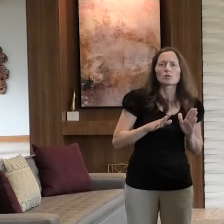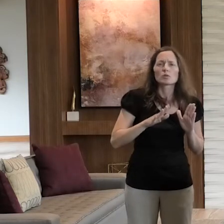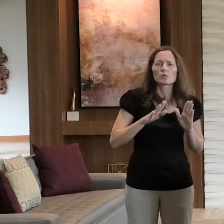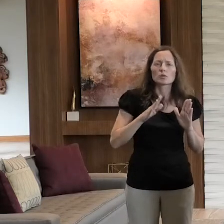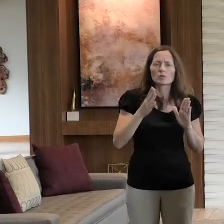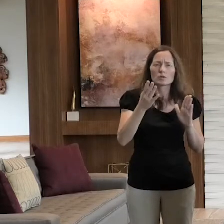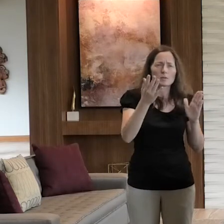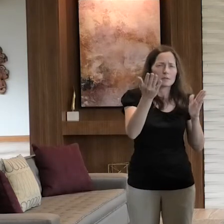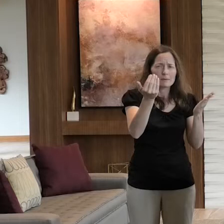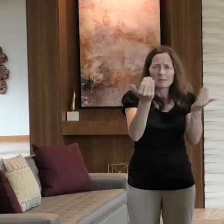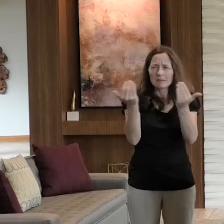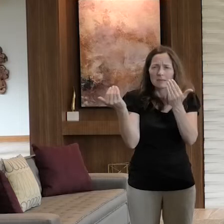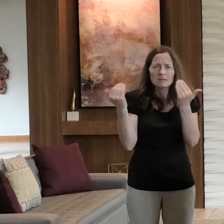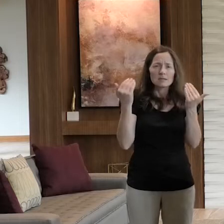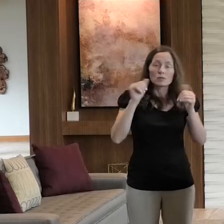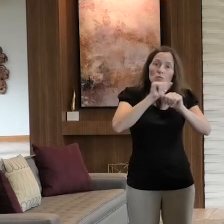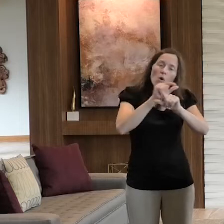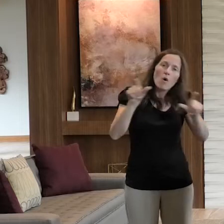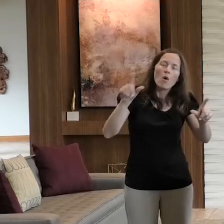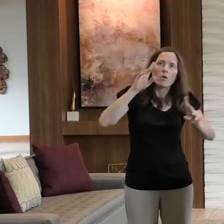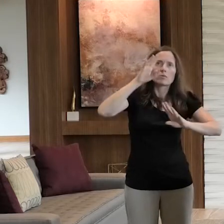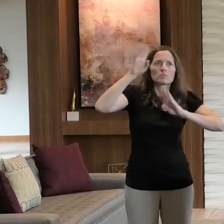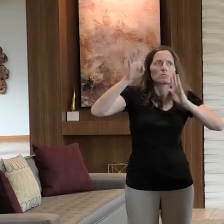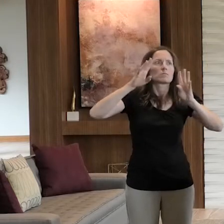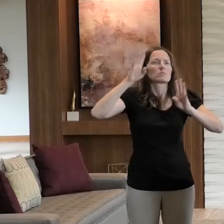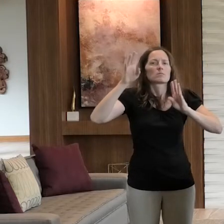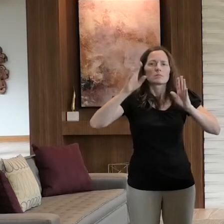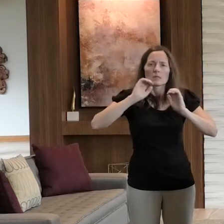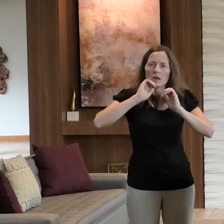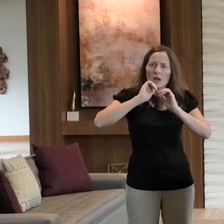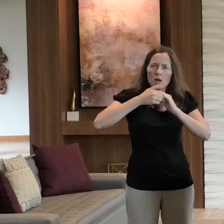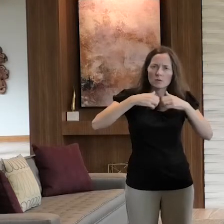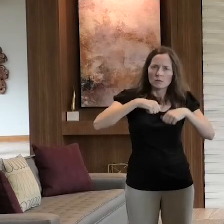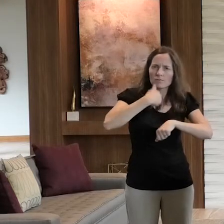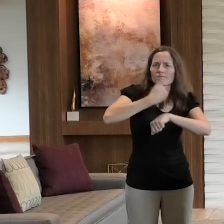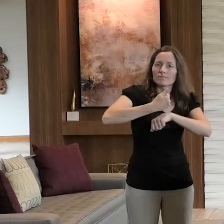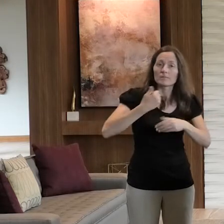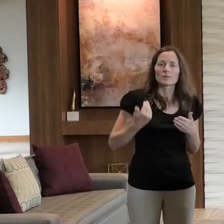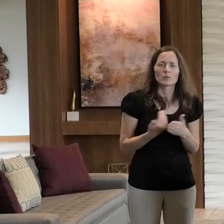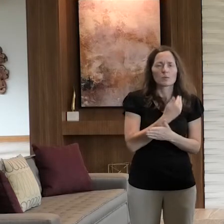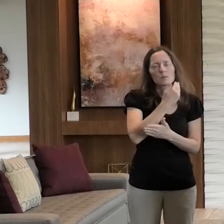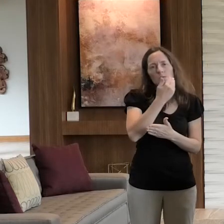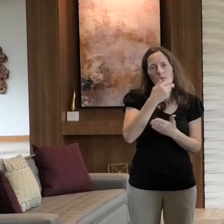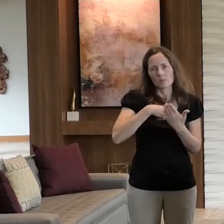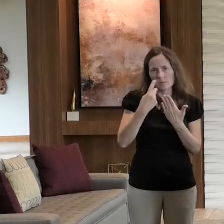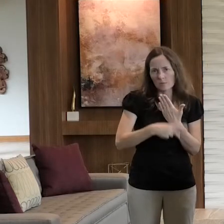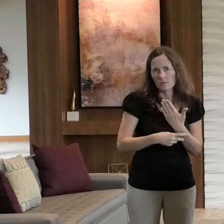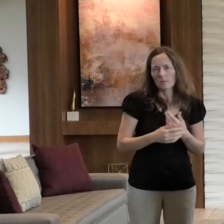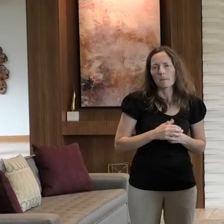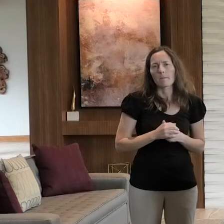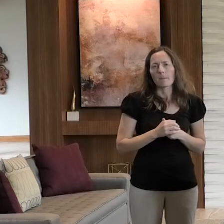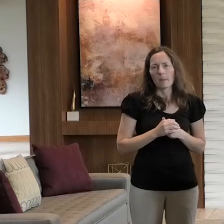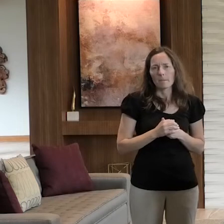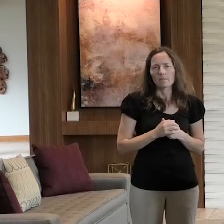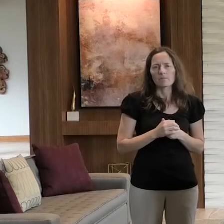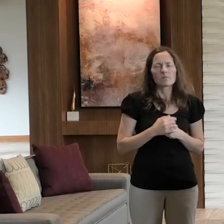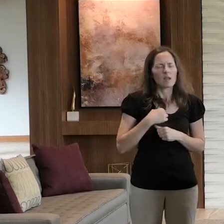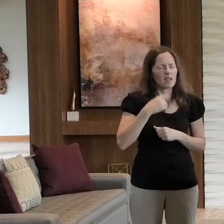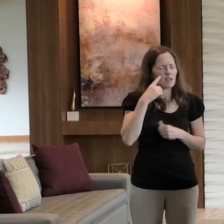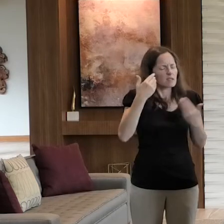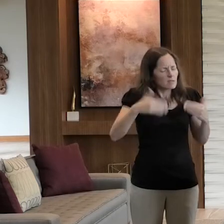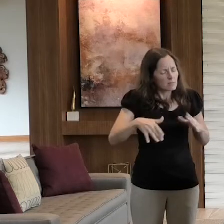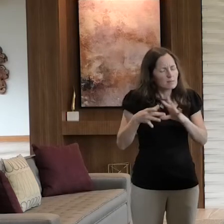contribution. I think it really speaks to some of those founding principles. And so as